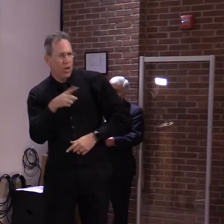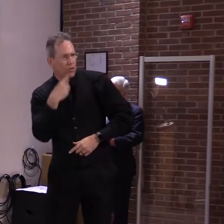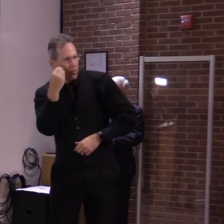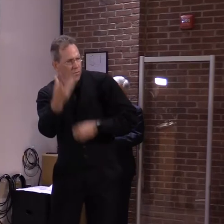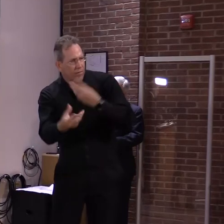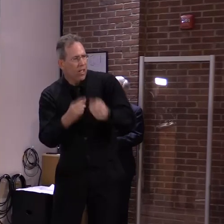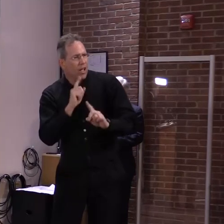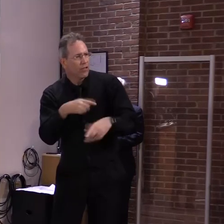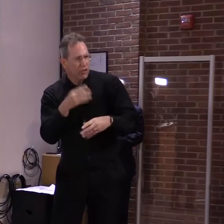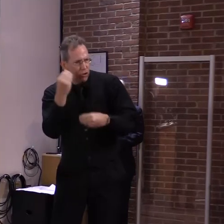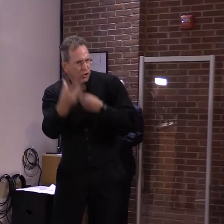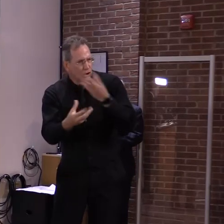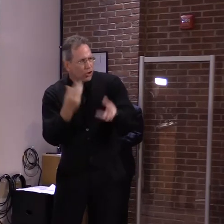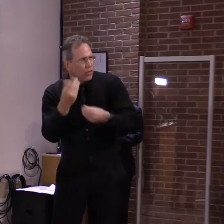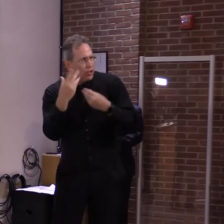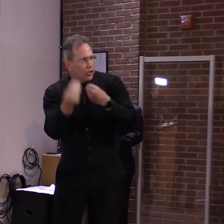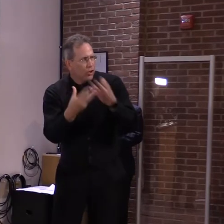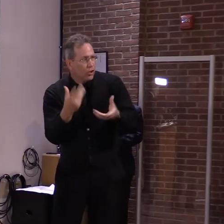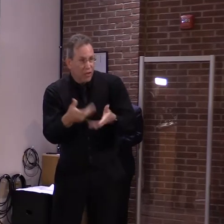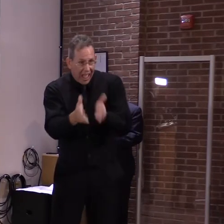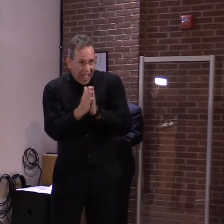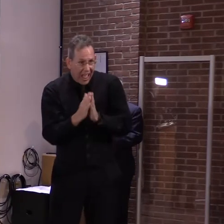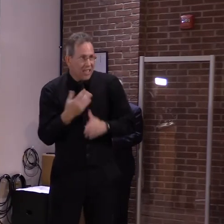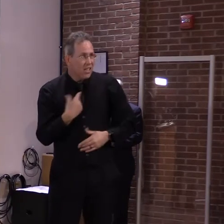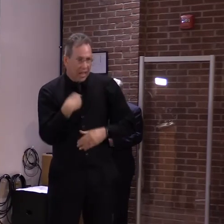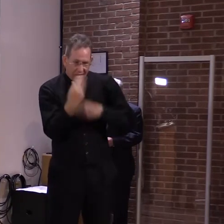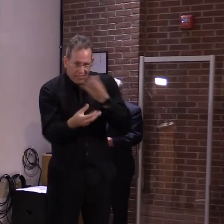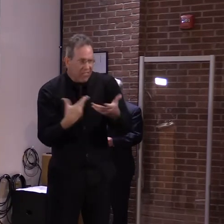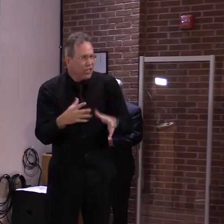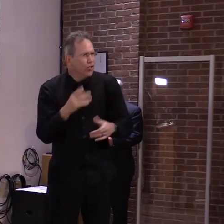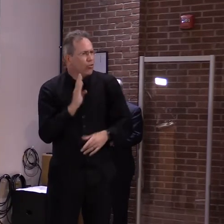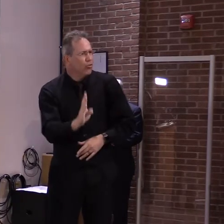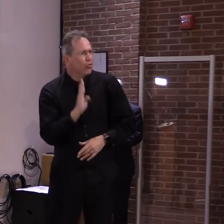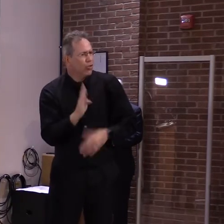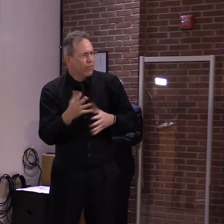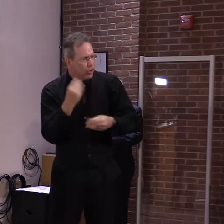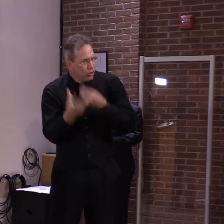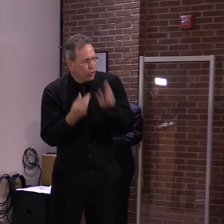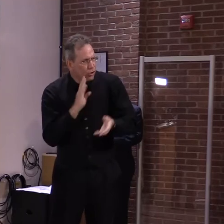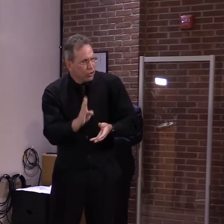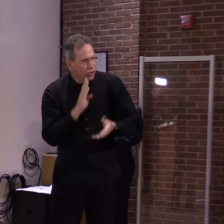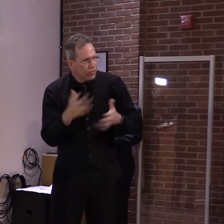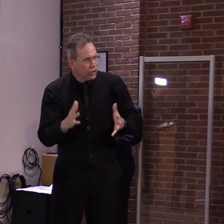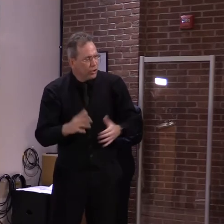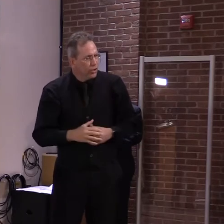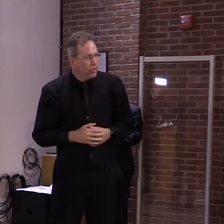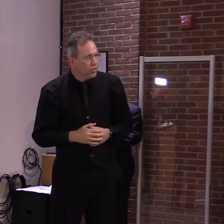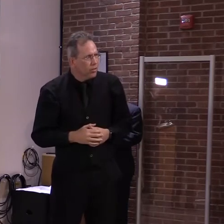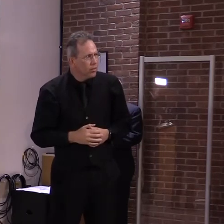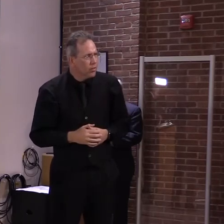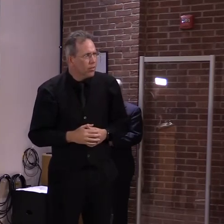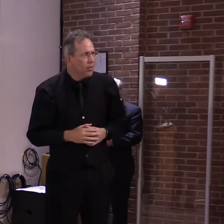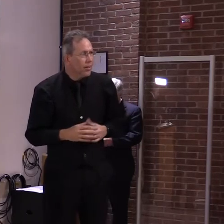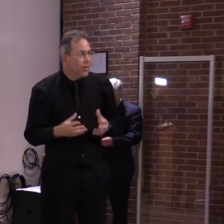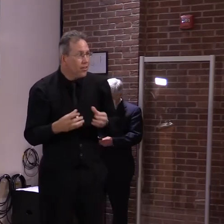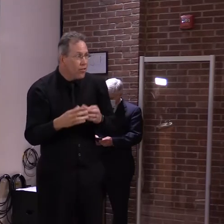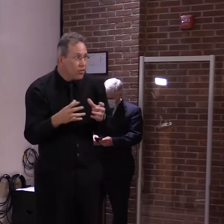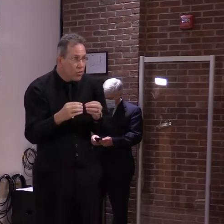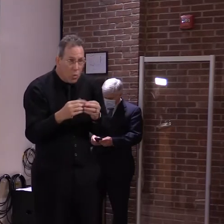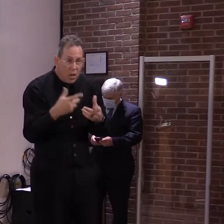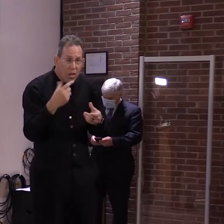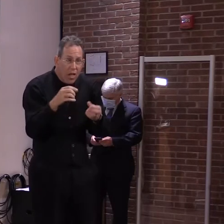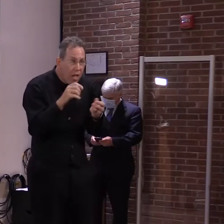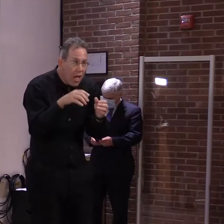staffing statewide, as you requested at the last press conference. You simply follow the instructions that Adam's given you. We'll get you the information as soon as